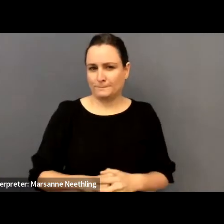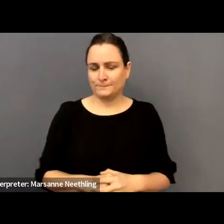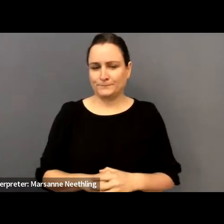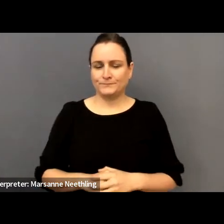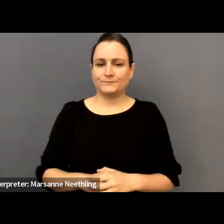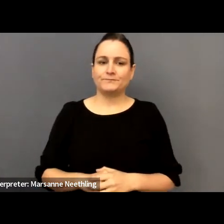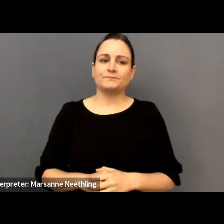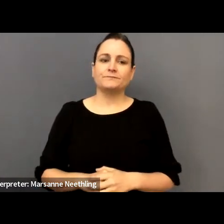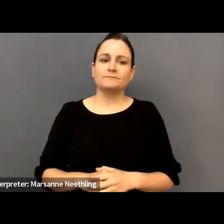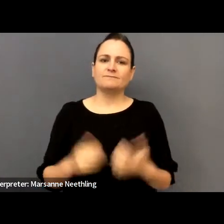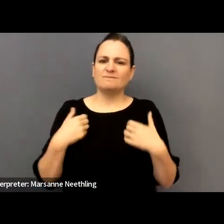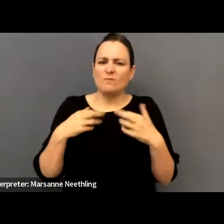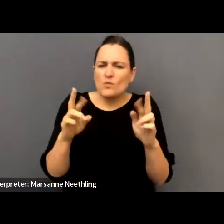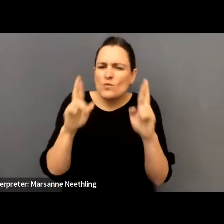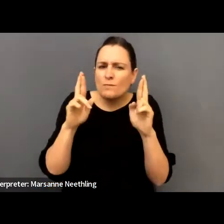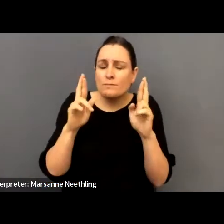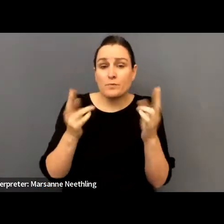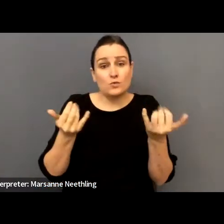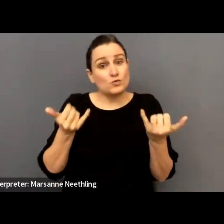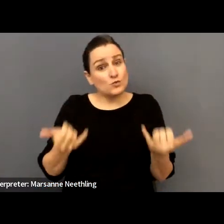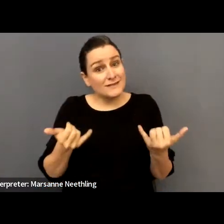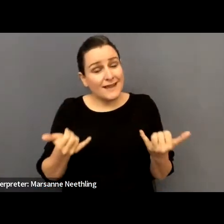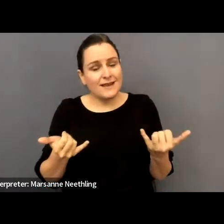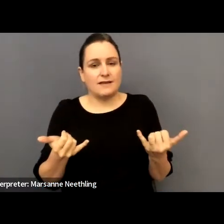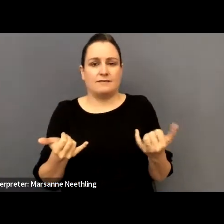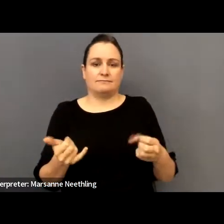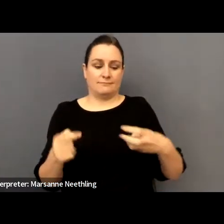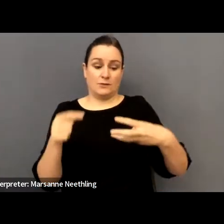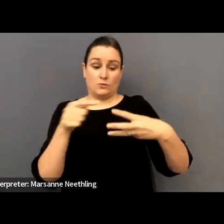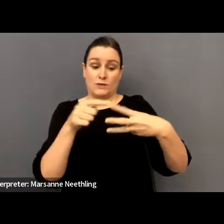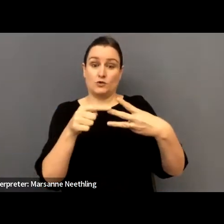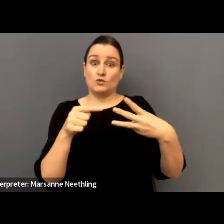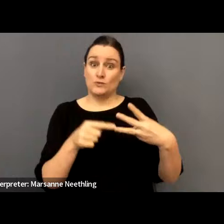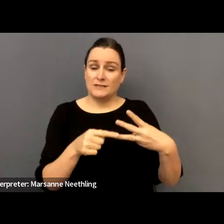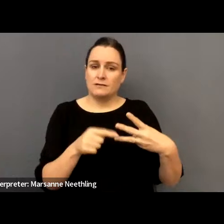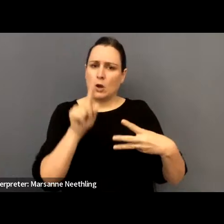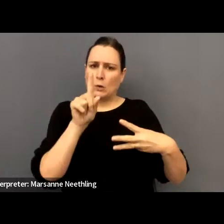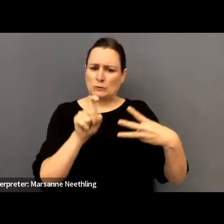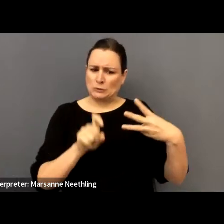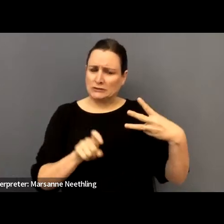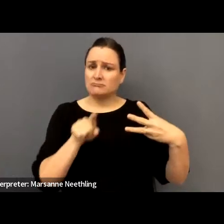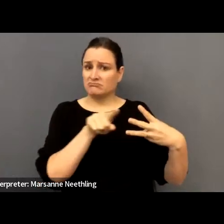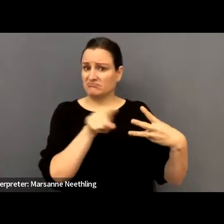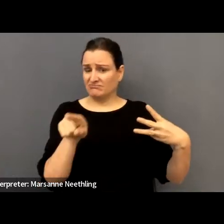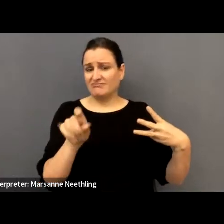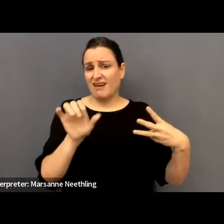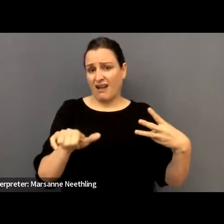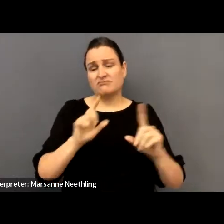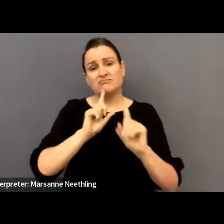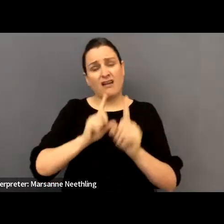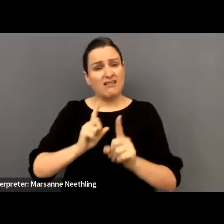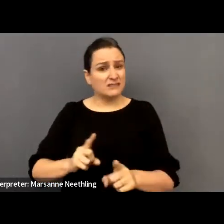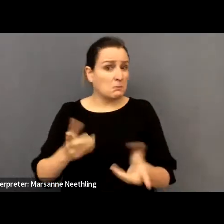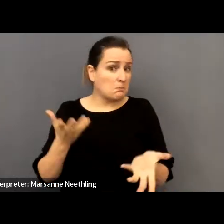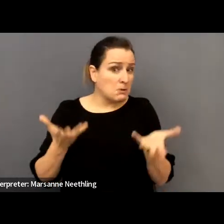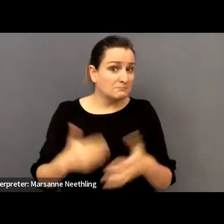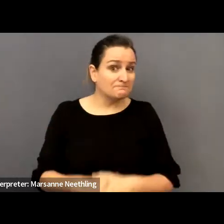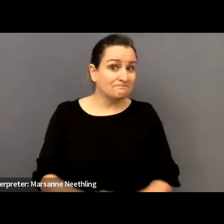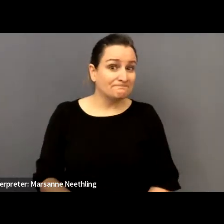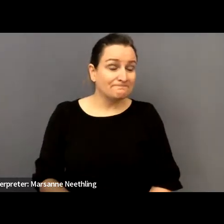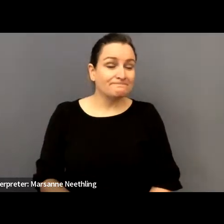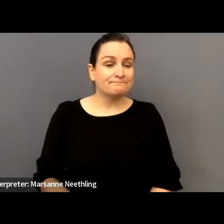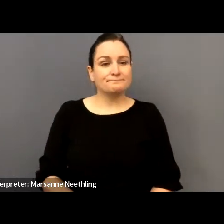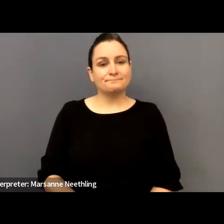to try and answer some of those questions. To help us to do that, we